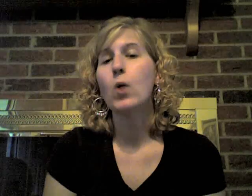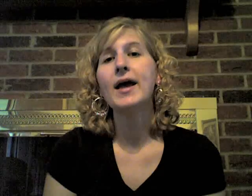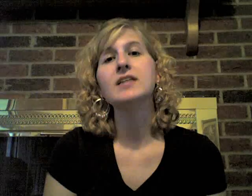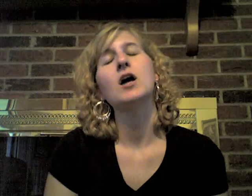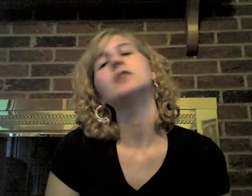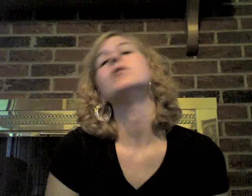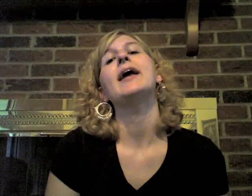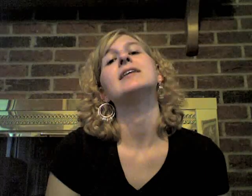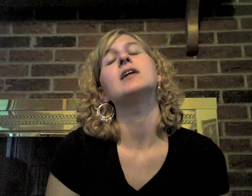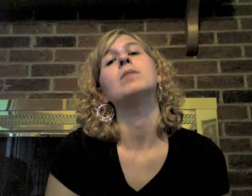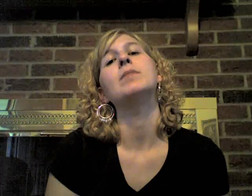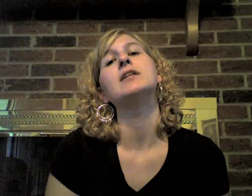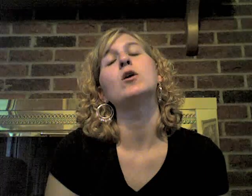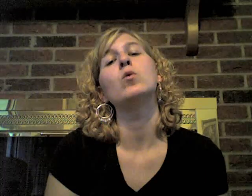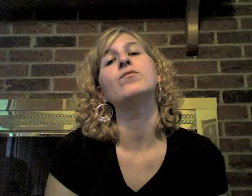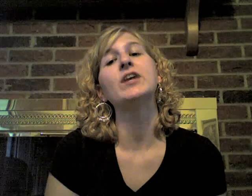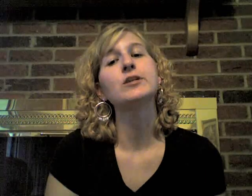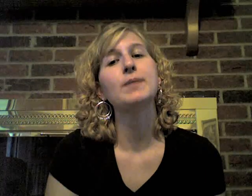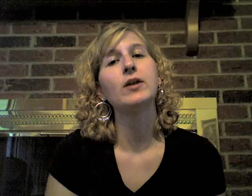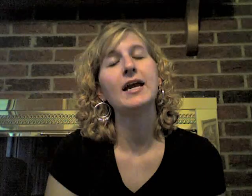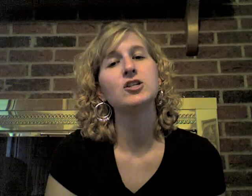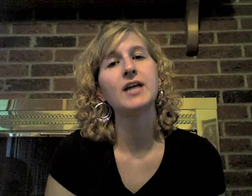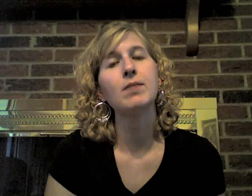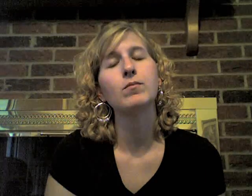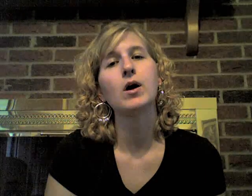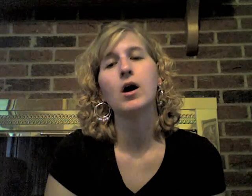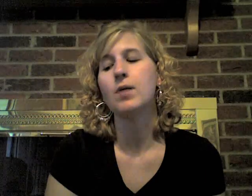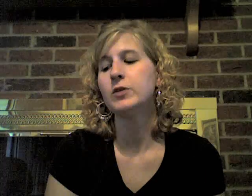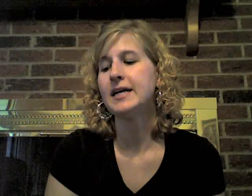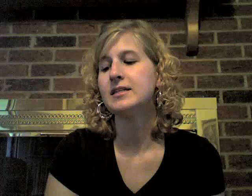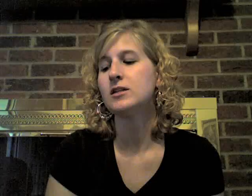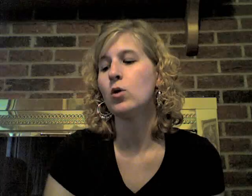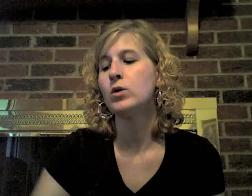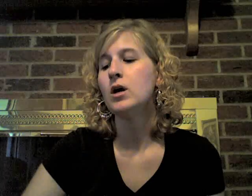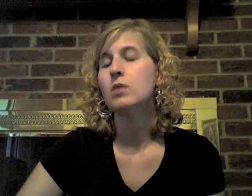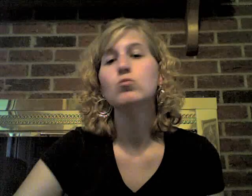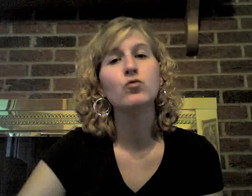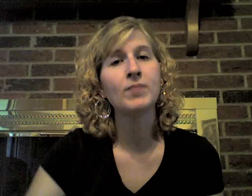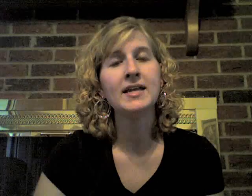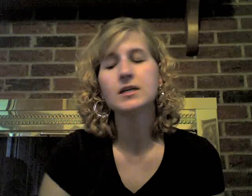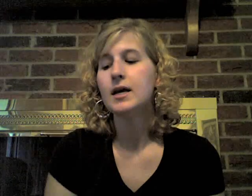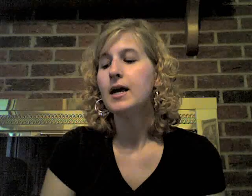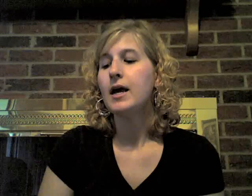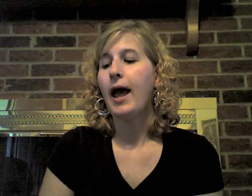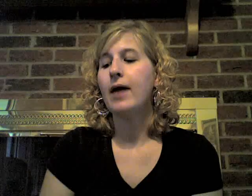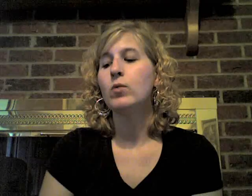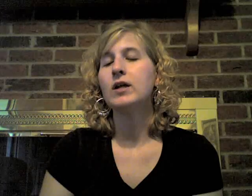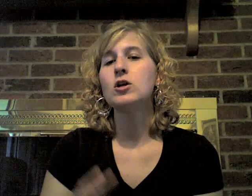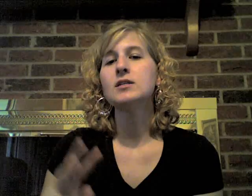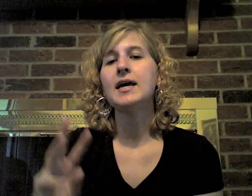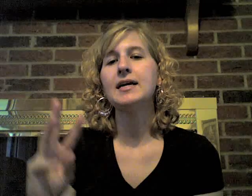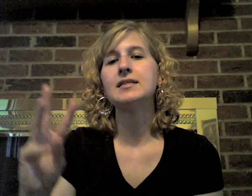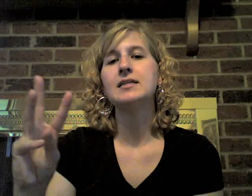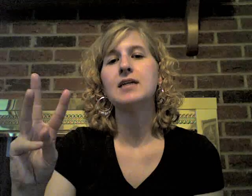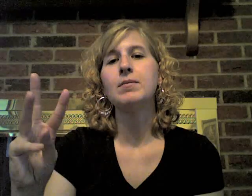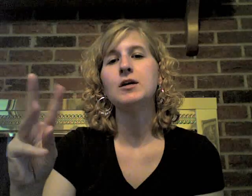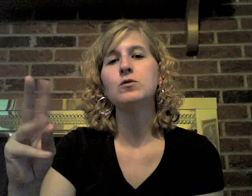What is also has its own finger-spelled hand shape, which has its own movement. And what it looks like is the W to